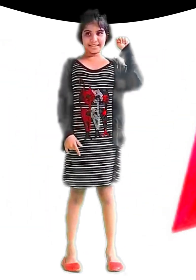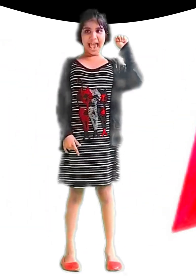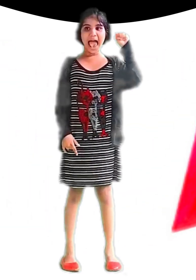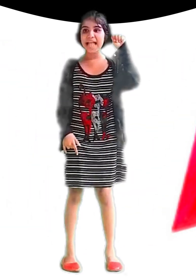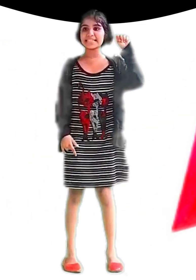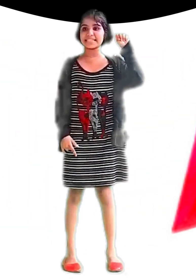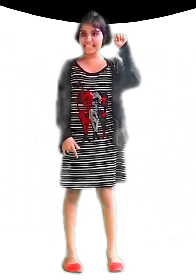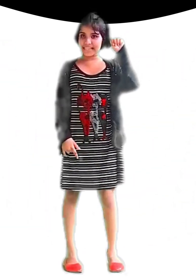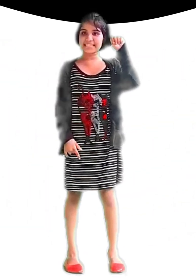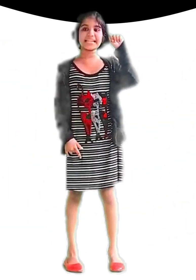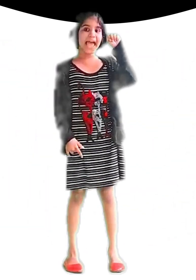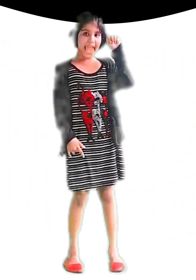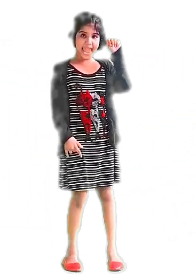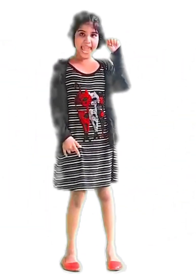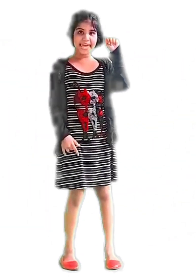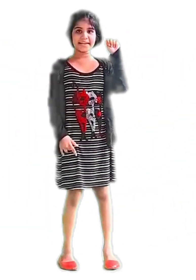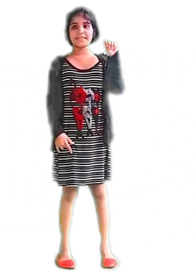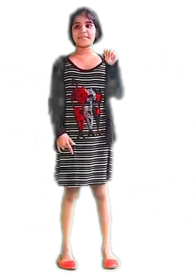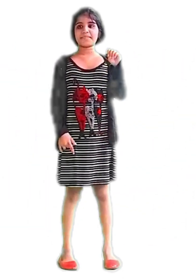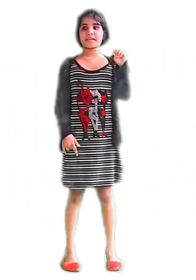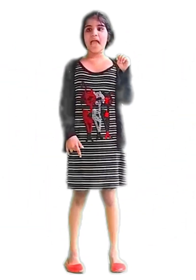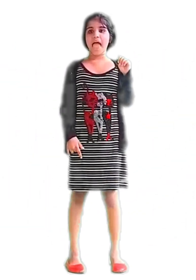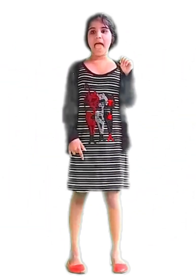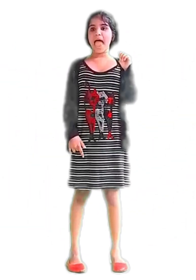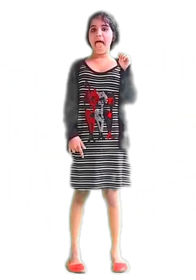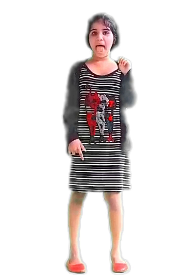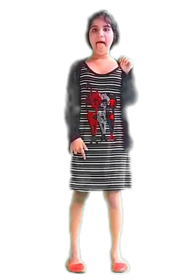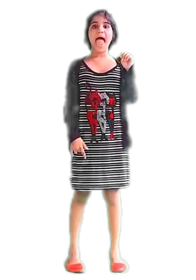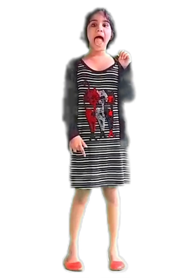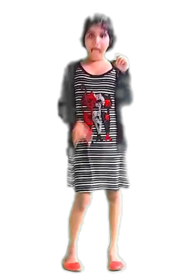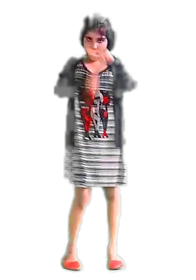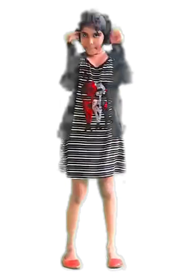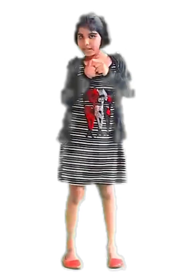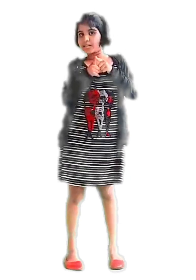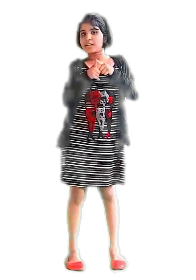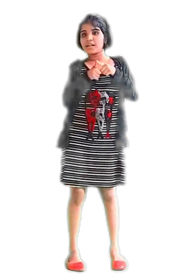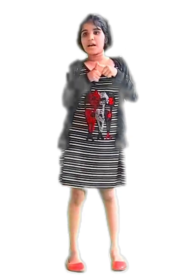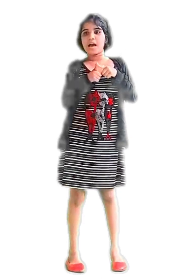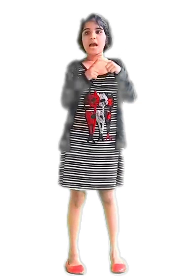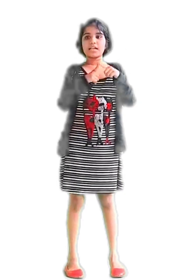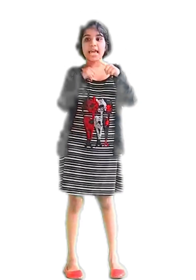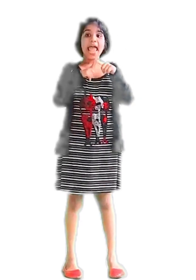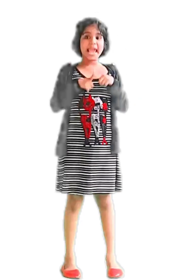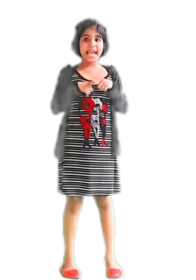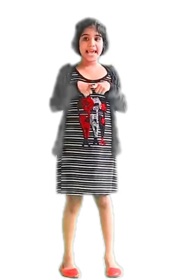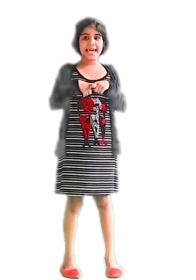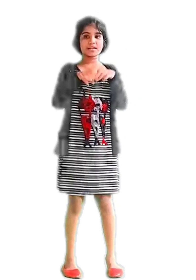the letter A. A, A, A, apple. A, A, a